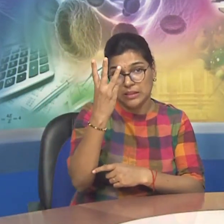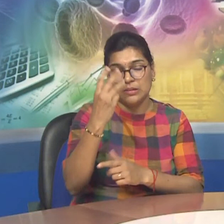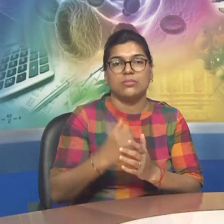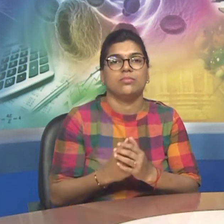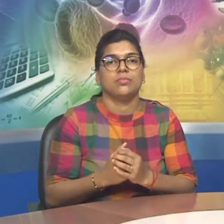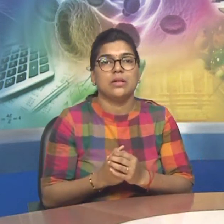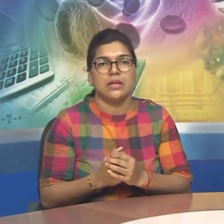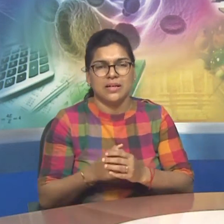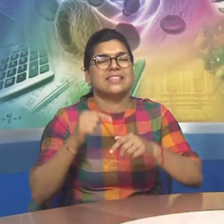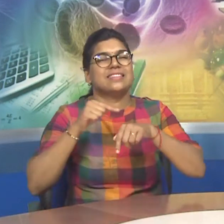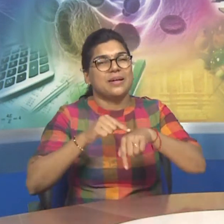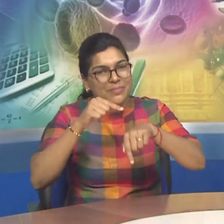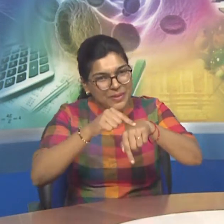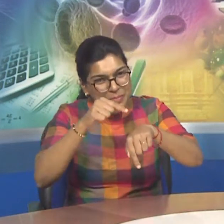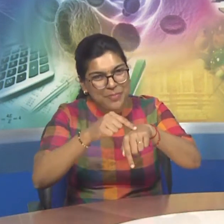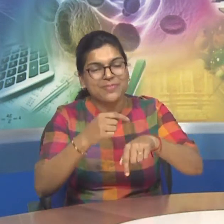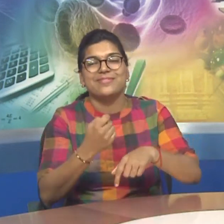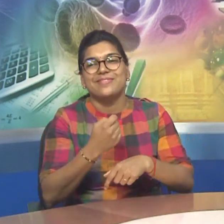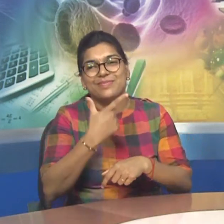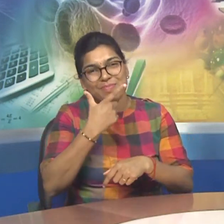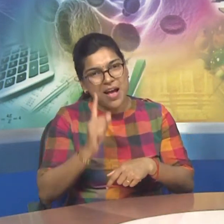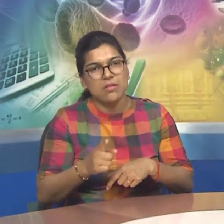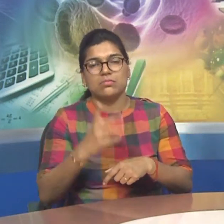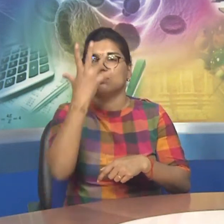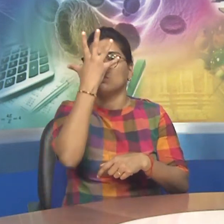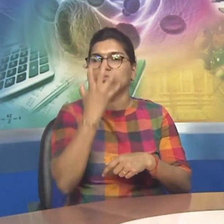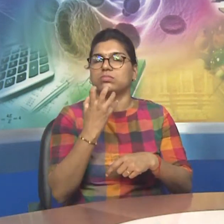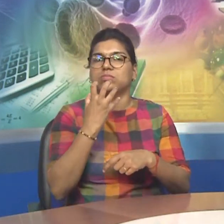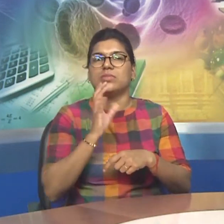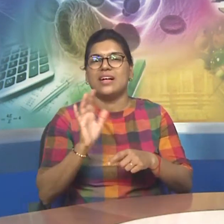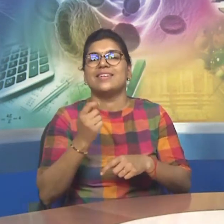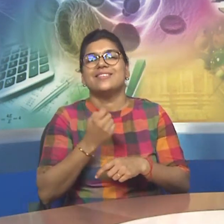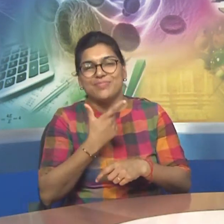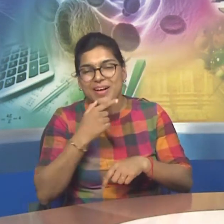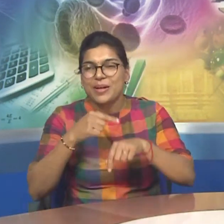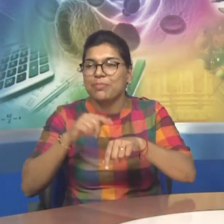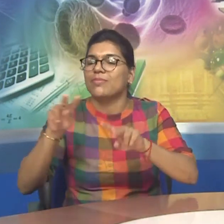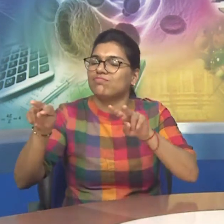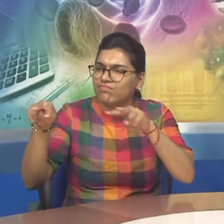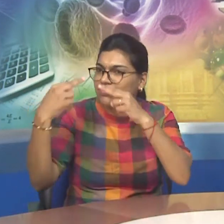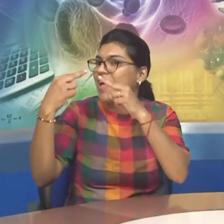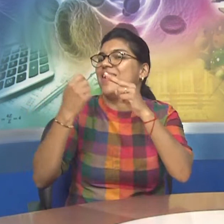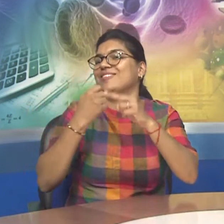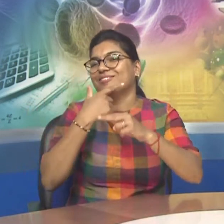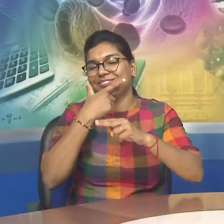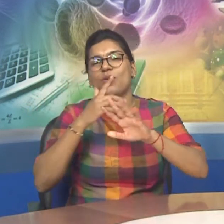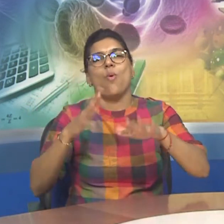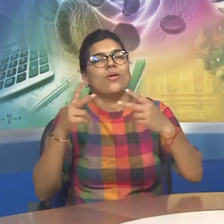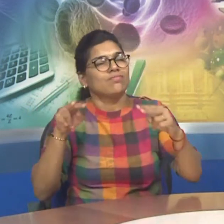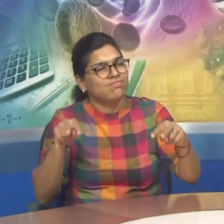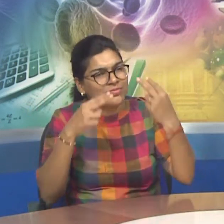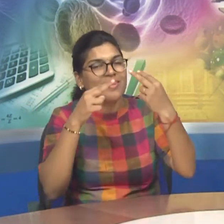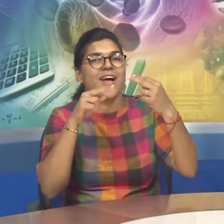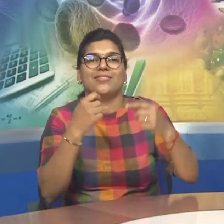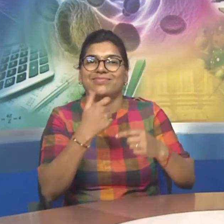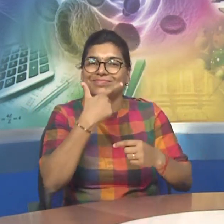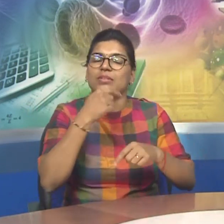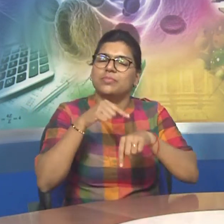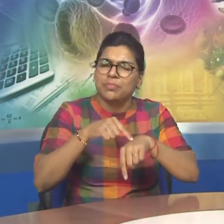Point 3. Smile often. We should try to smile. We should try to keep a smile on our face so